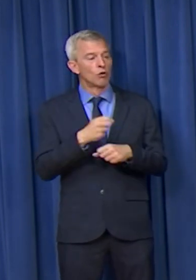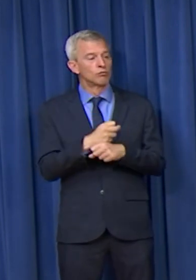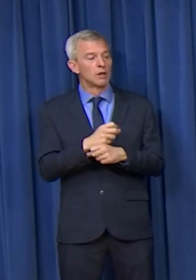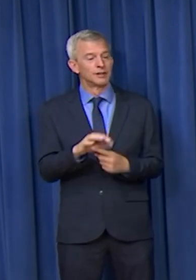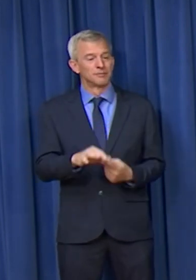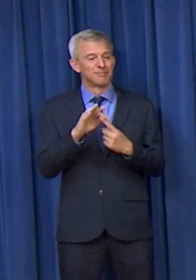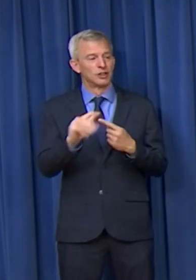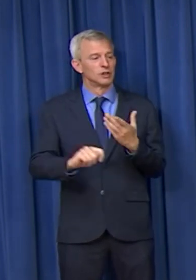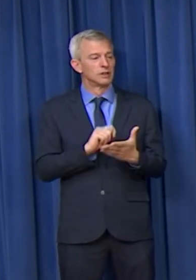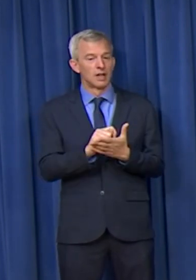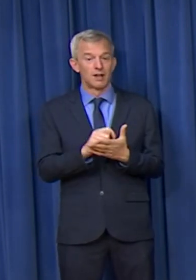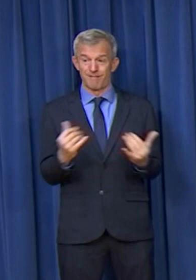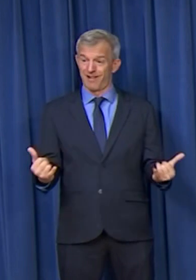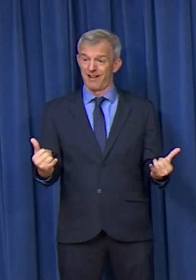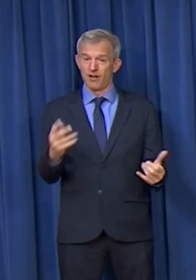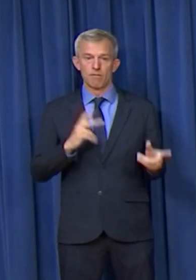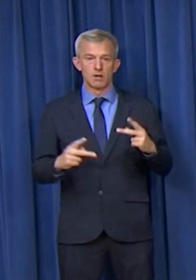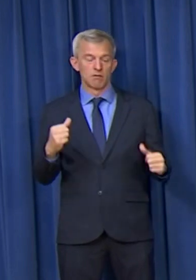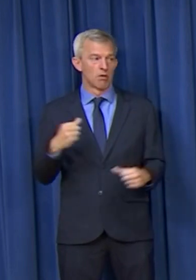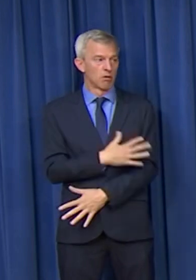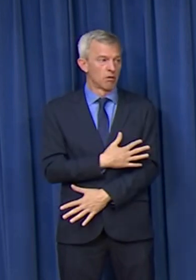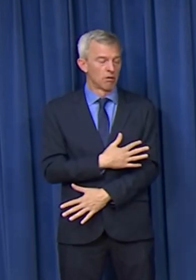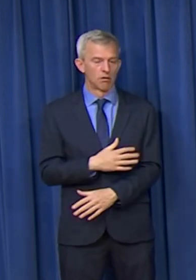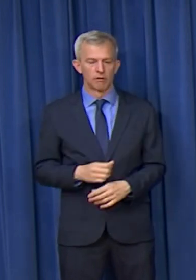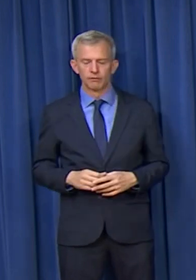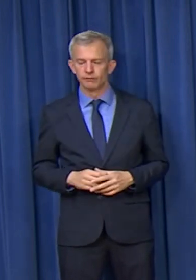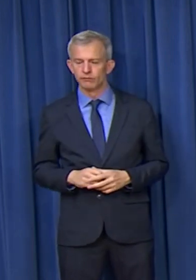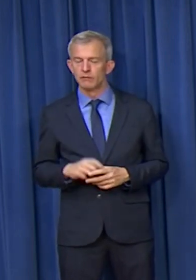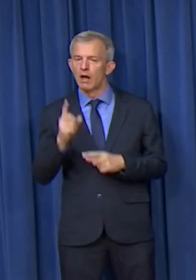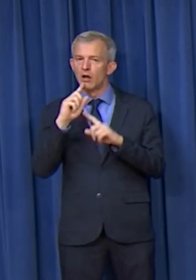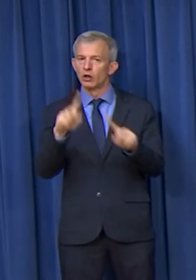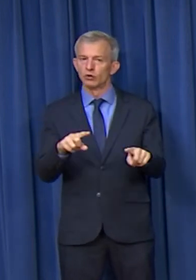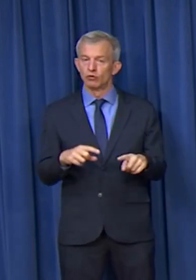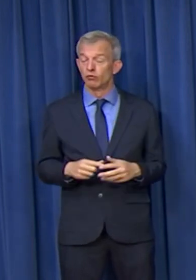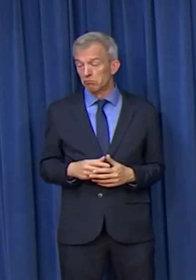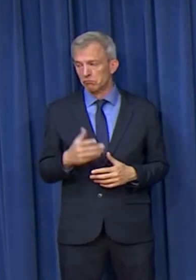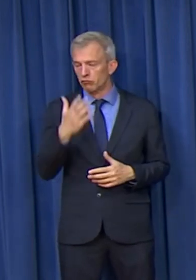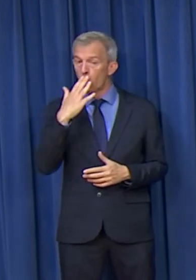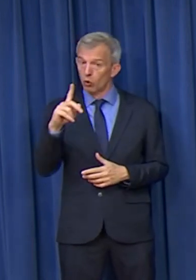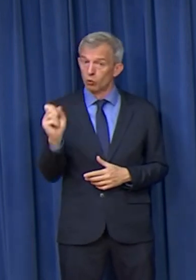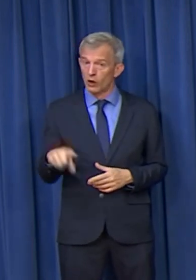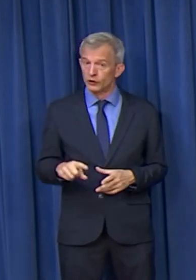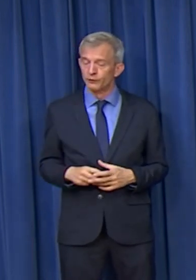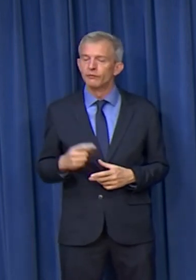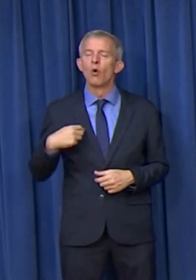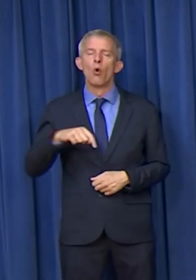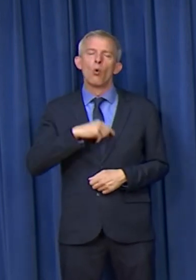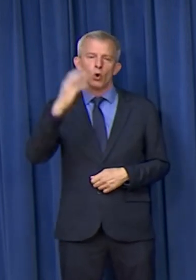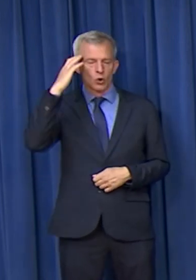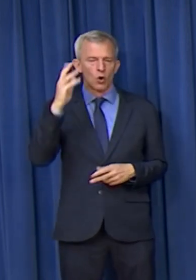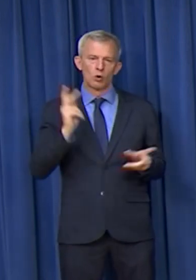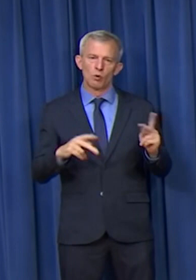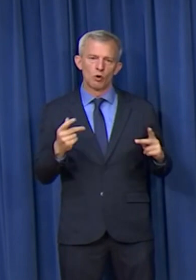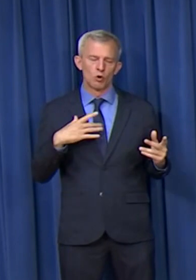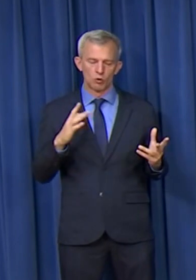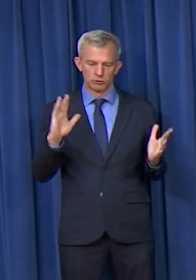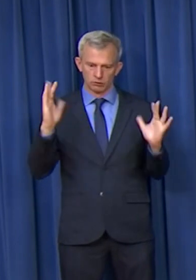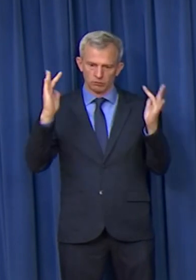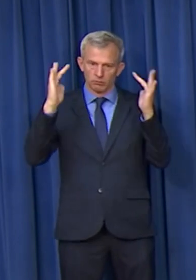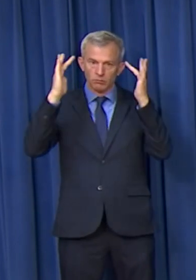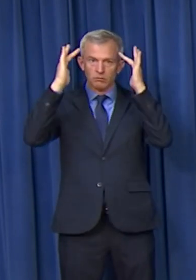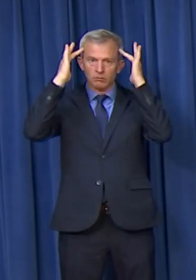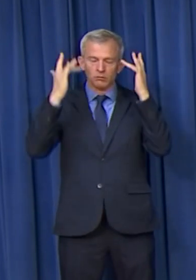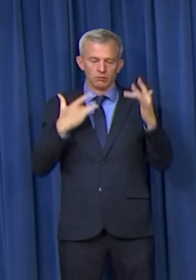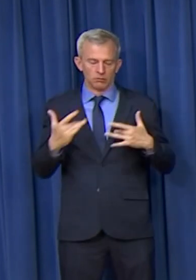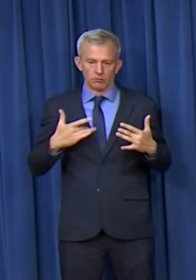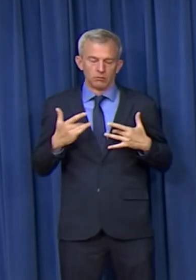are fearful? Margaret, it's a great question. We know that anxiety levels are extremely high, and that's one reason